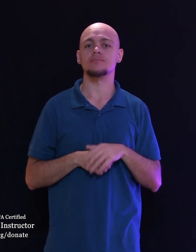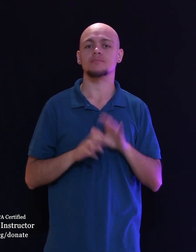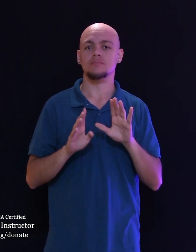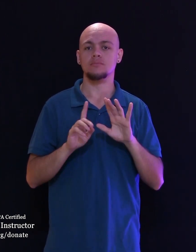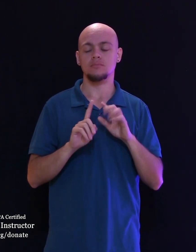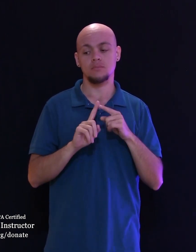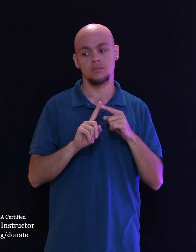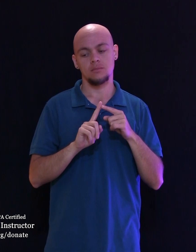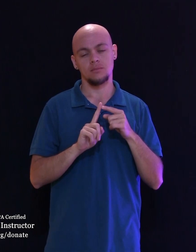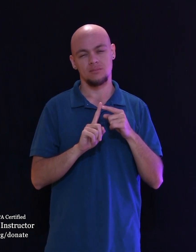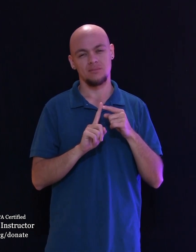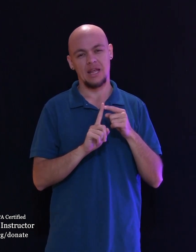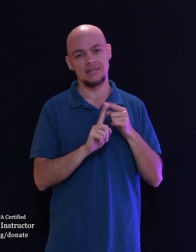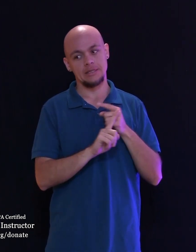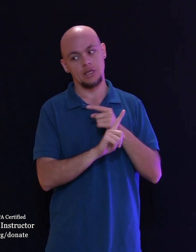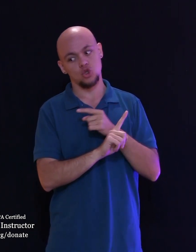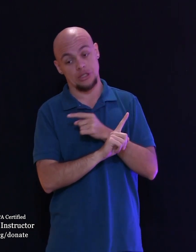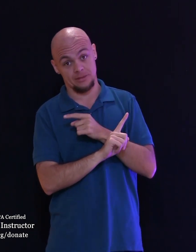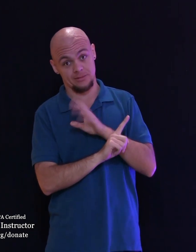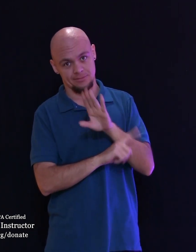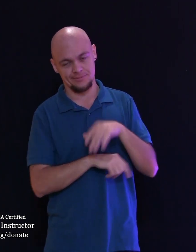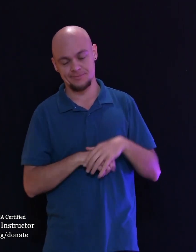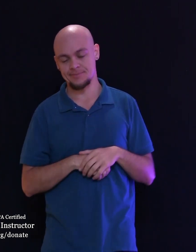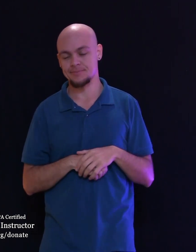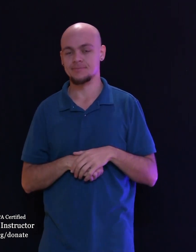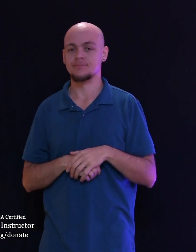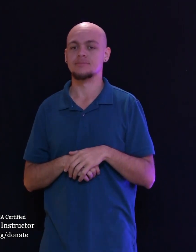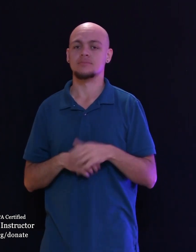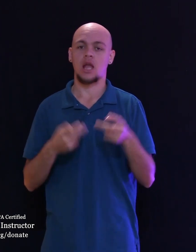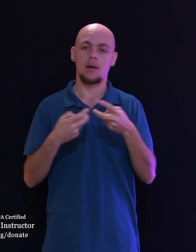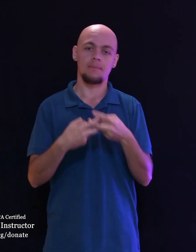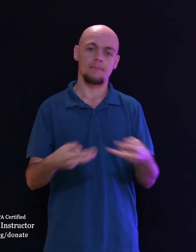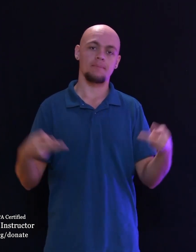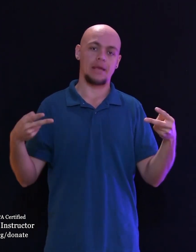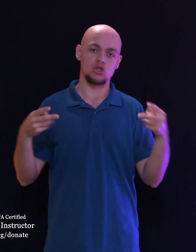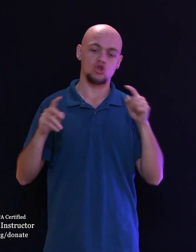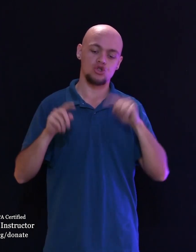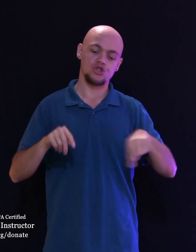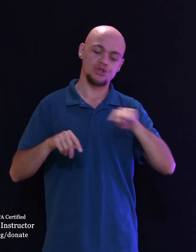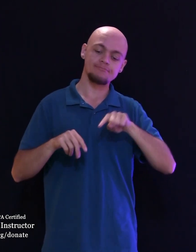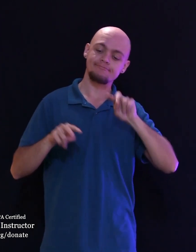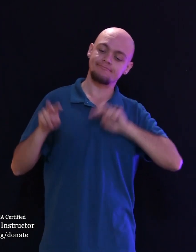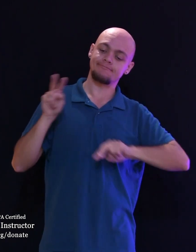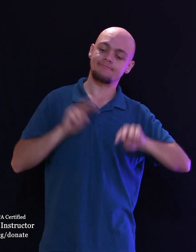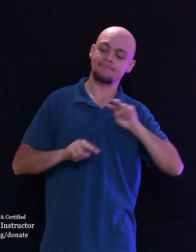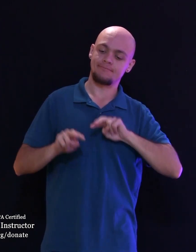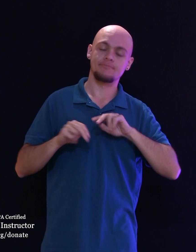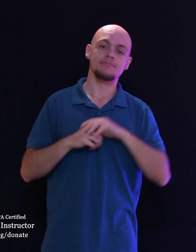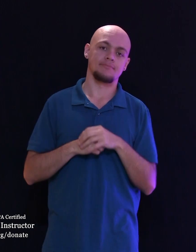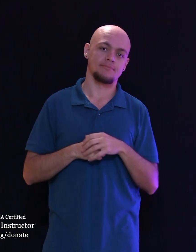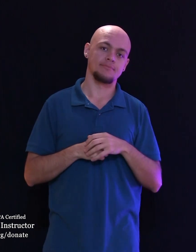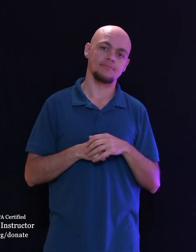All right, so we're just going to go off on a kind of a tangent here about manger scenes.